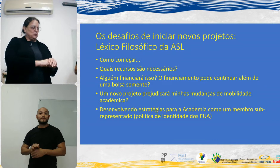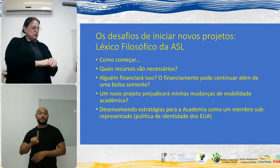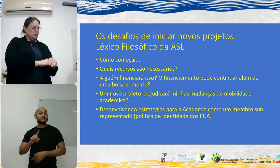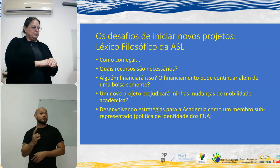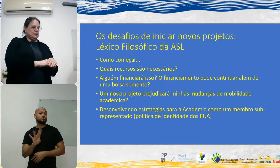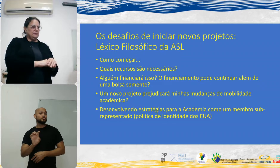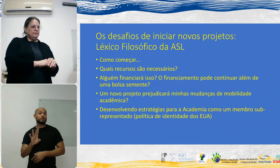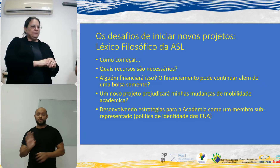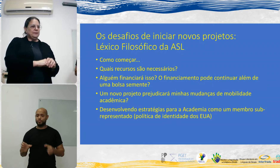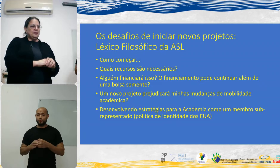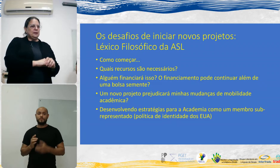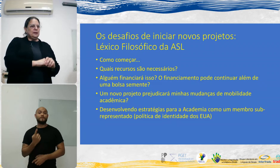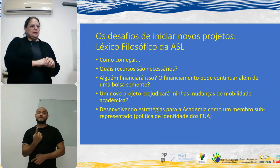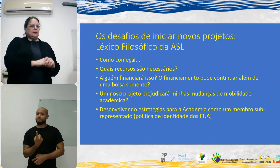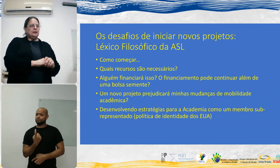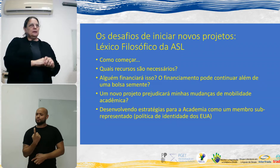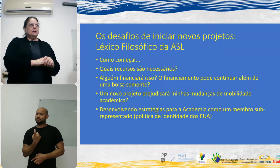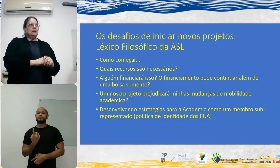underrepresented group,